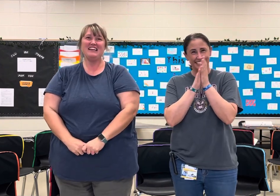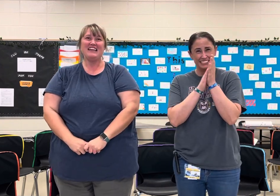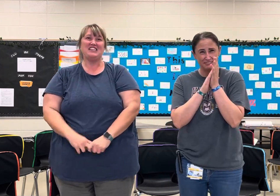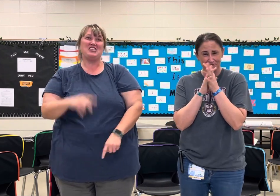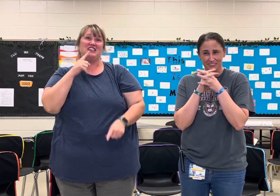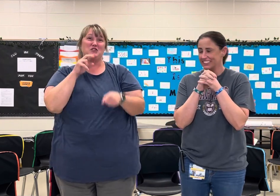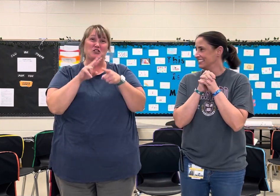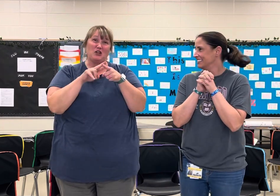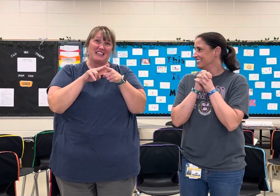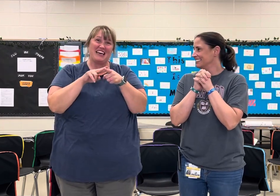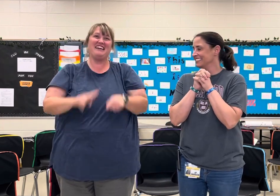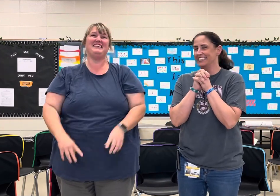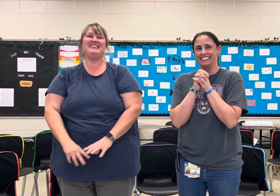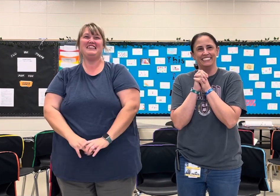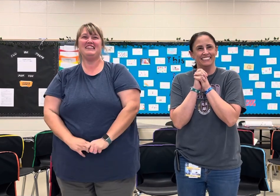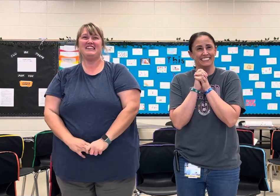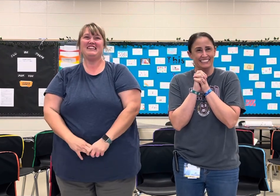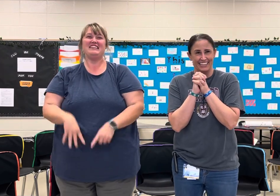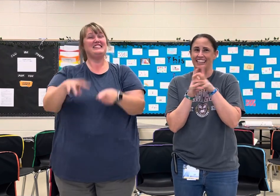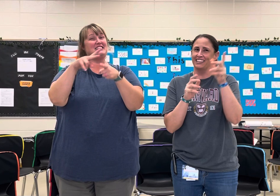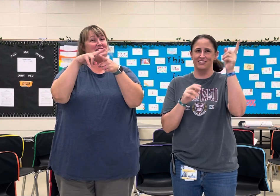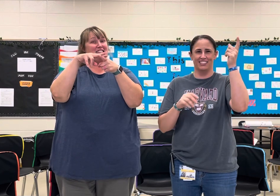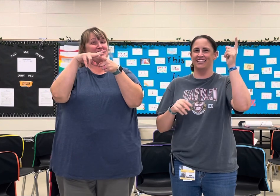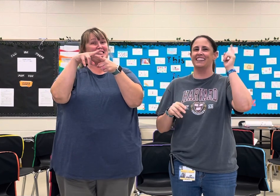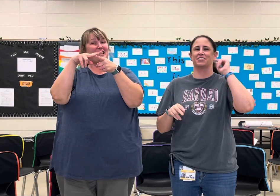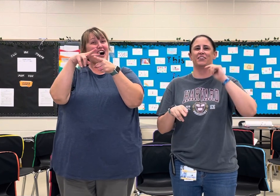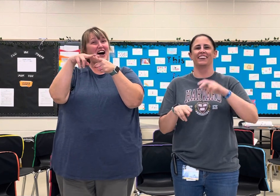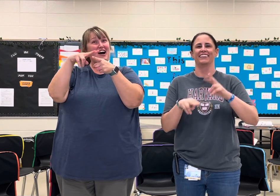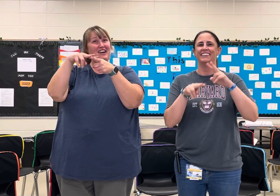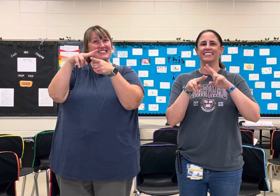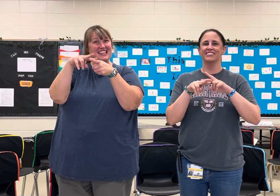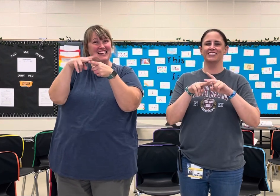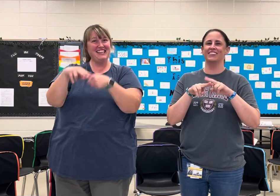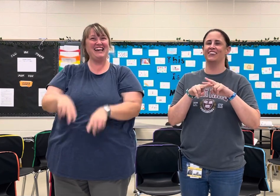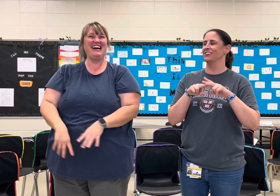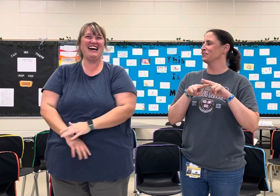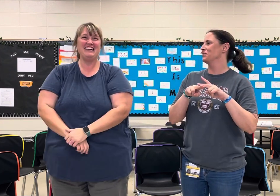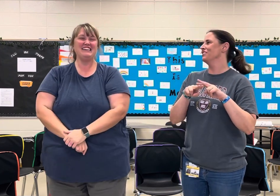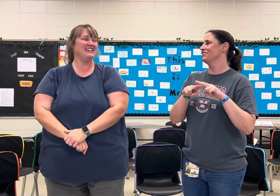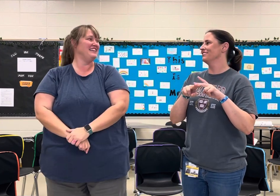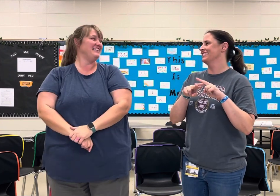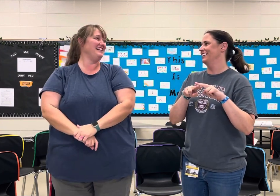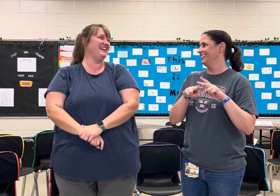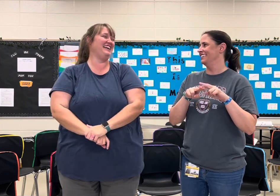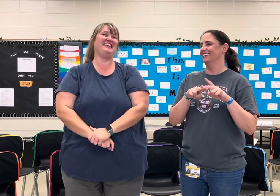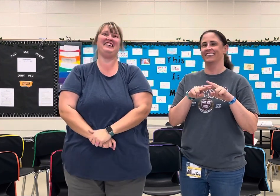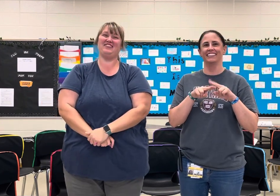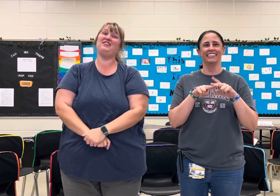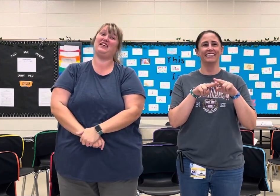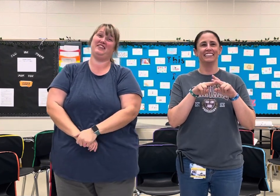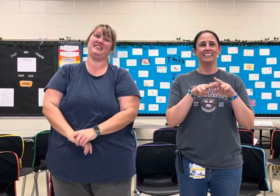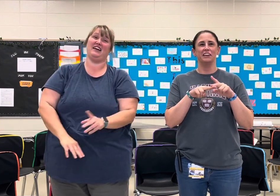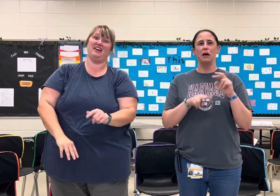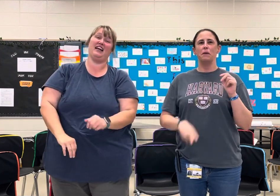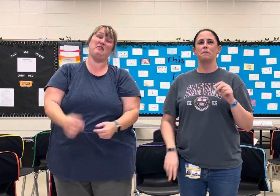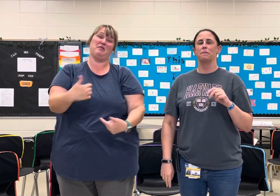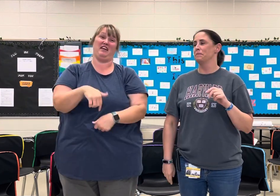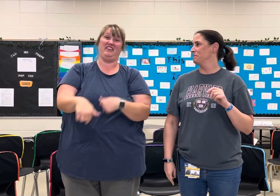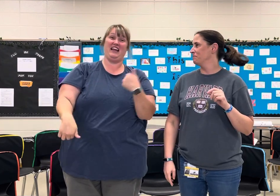Is she a little salty? That goes to the next one. Salt. We're tired. We're very tired, and we both have headaches.